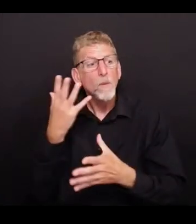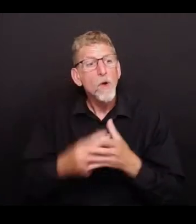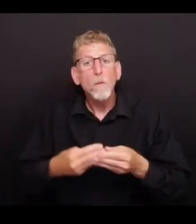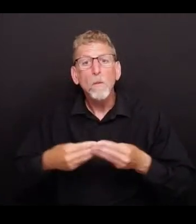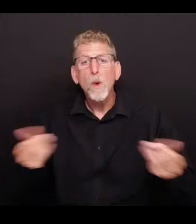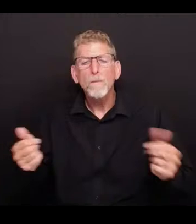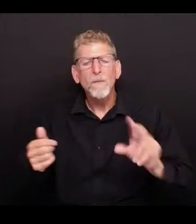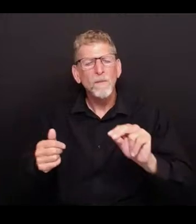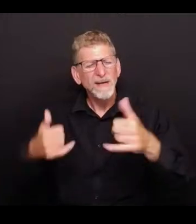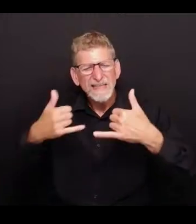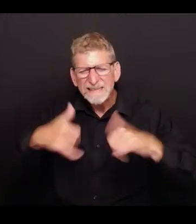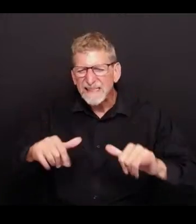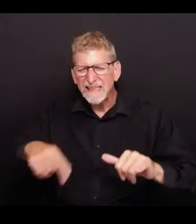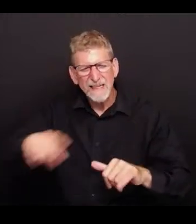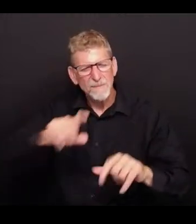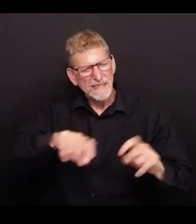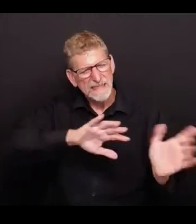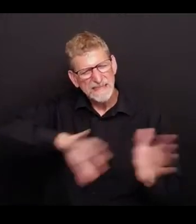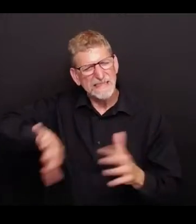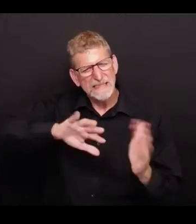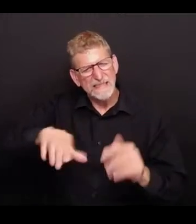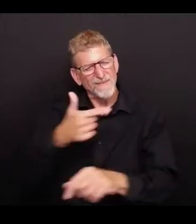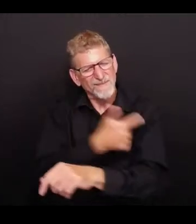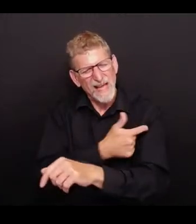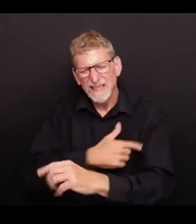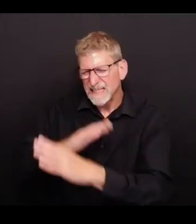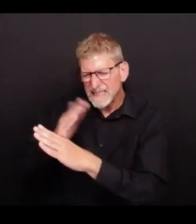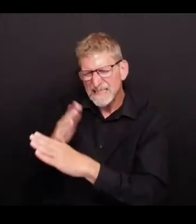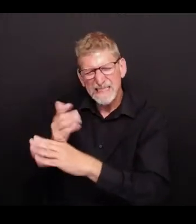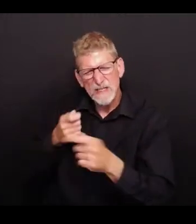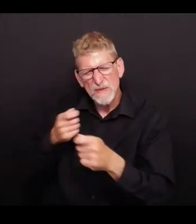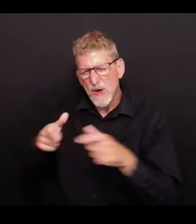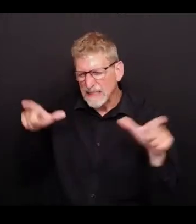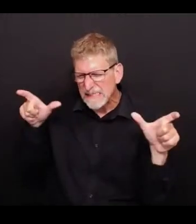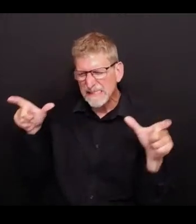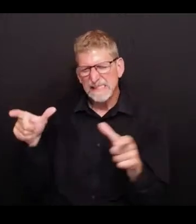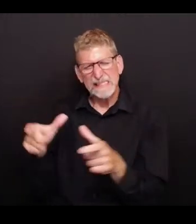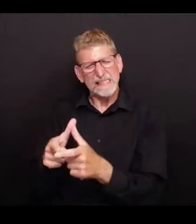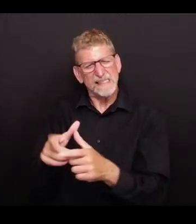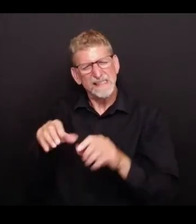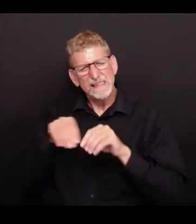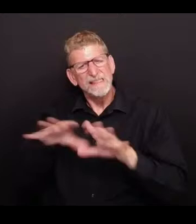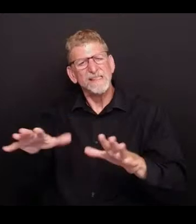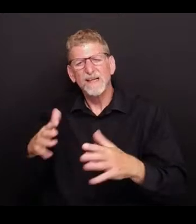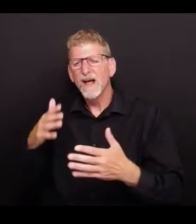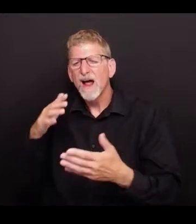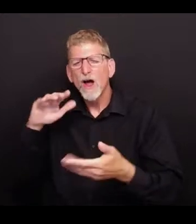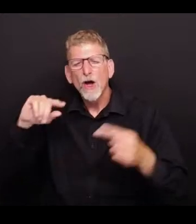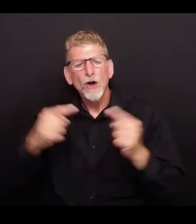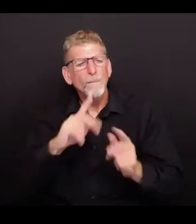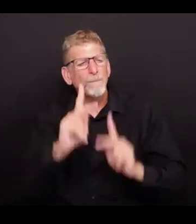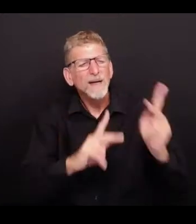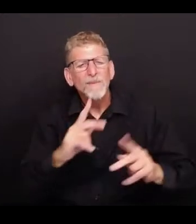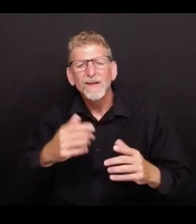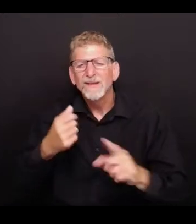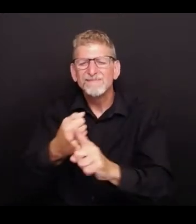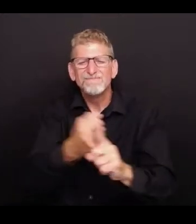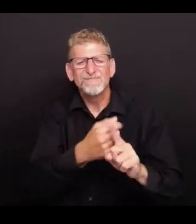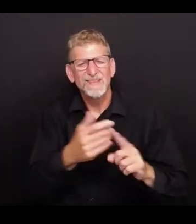can and keep taking steps to slow the spread of COVID-19 so we can prevent as many new cases as